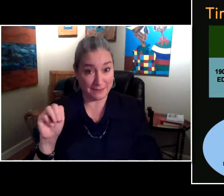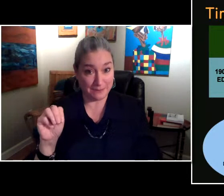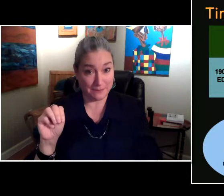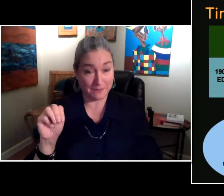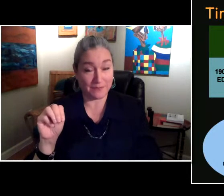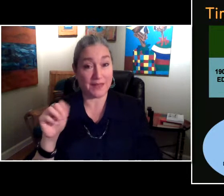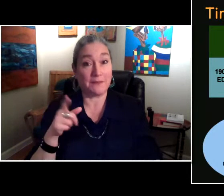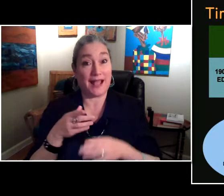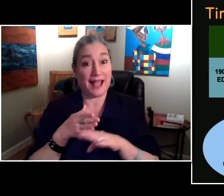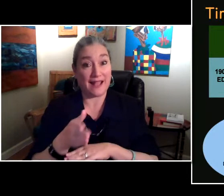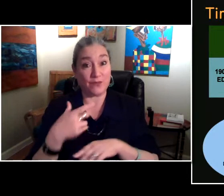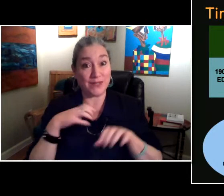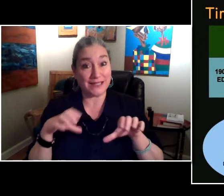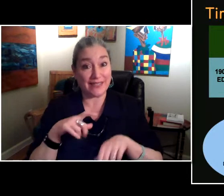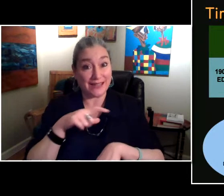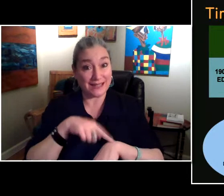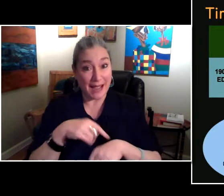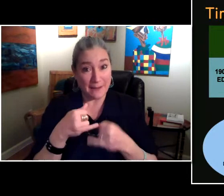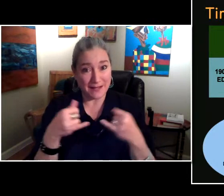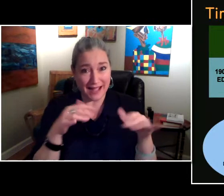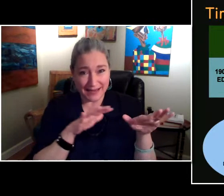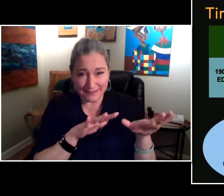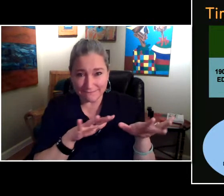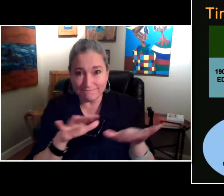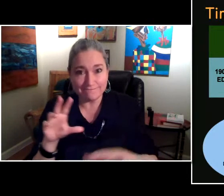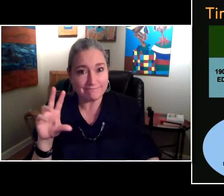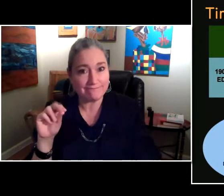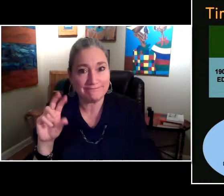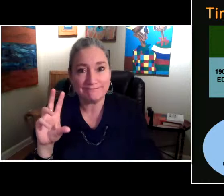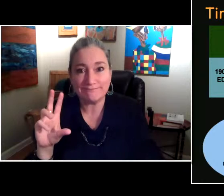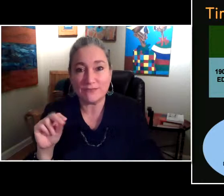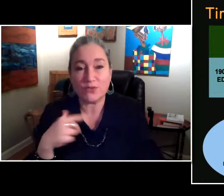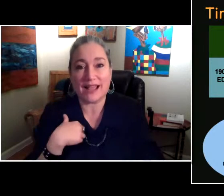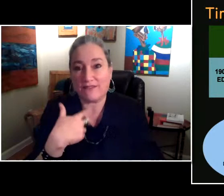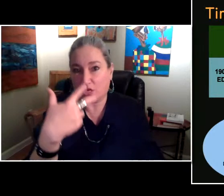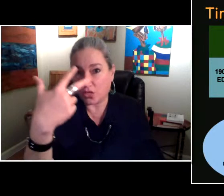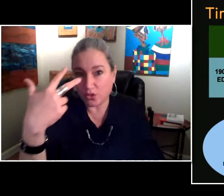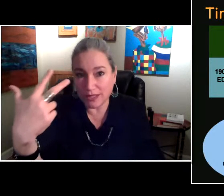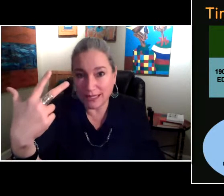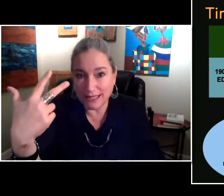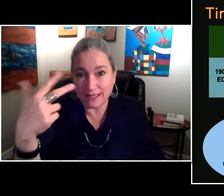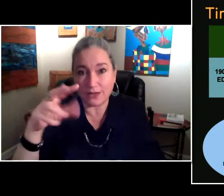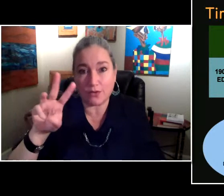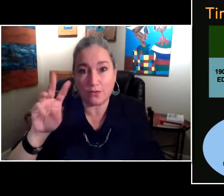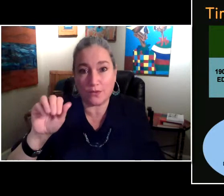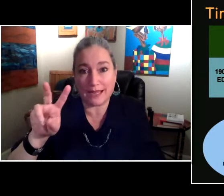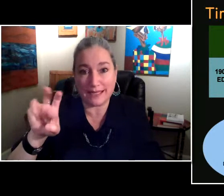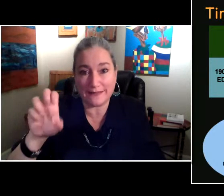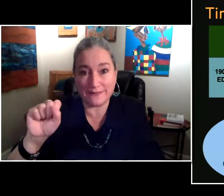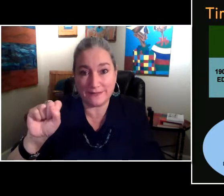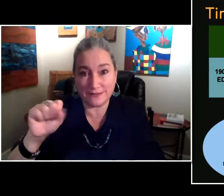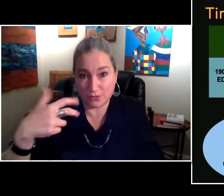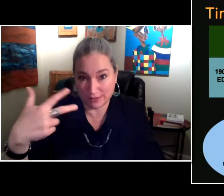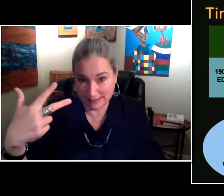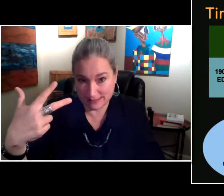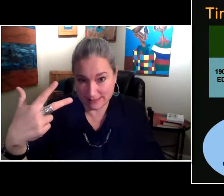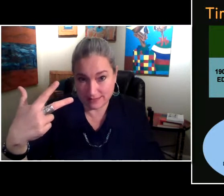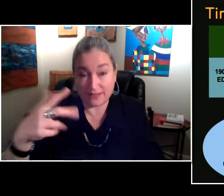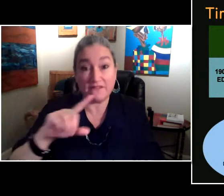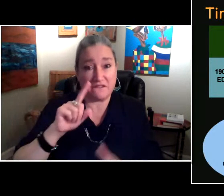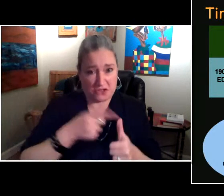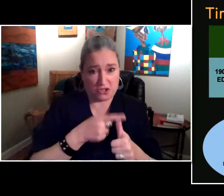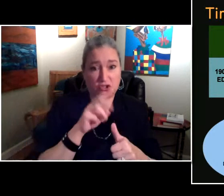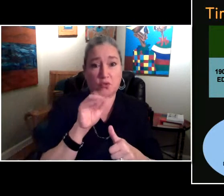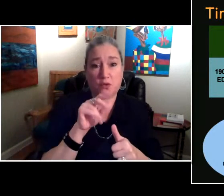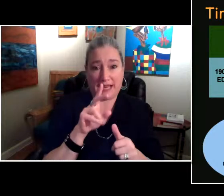we identify as the second wave of oralism. And after we looked at this timeline, we realized in